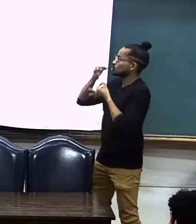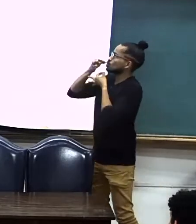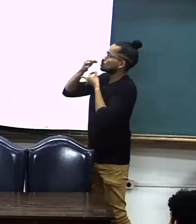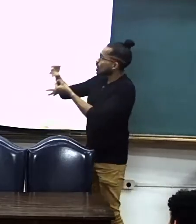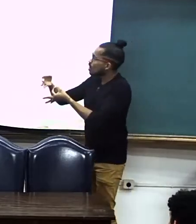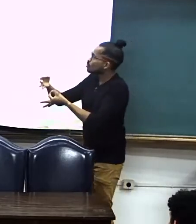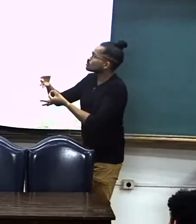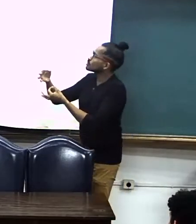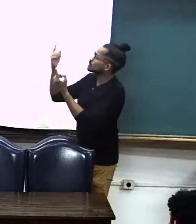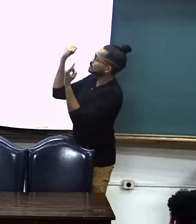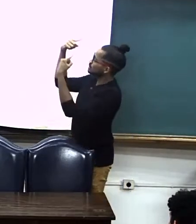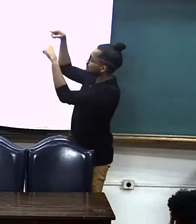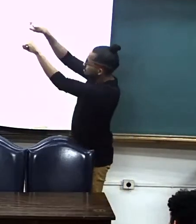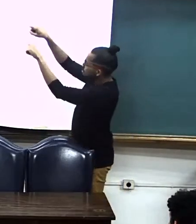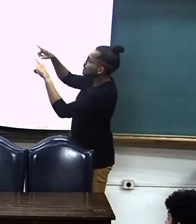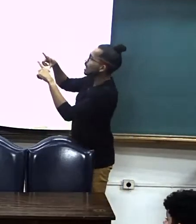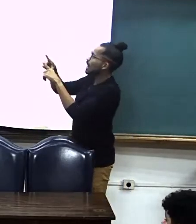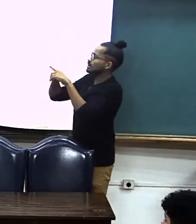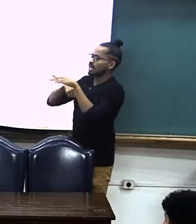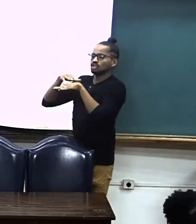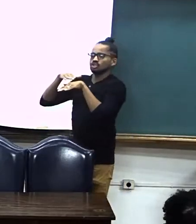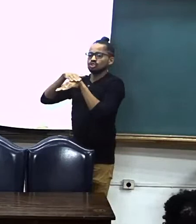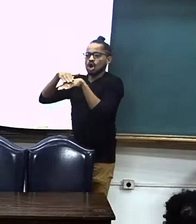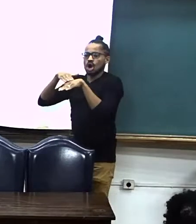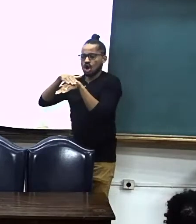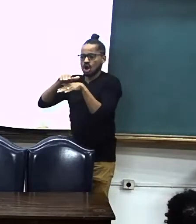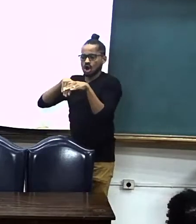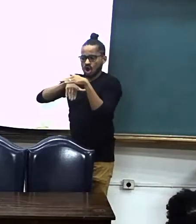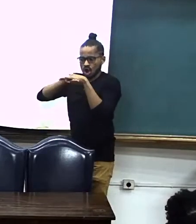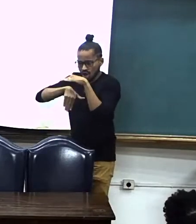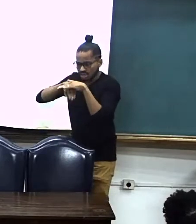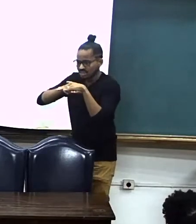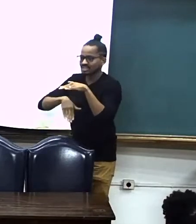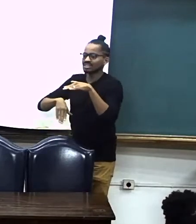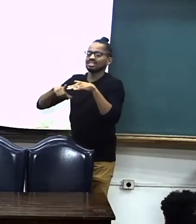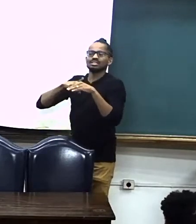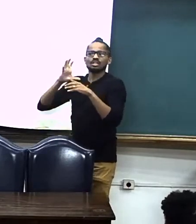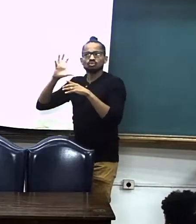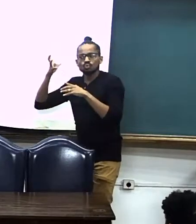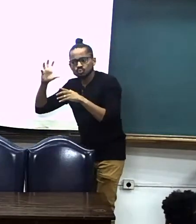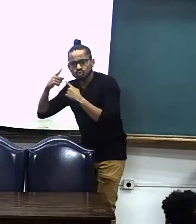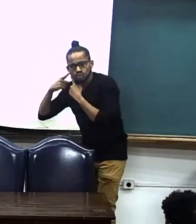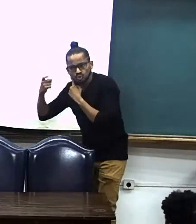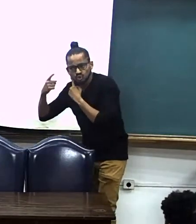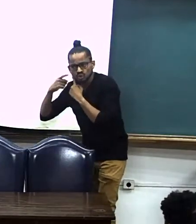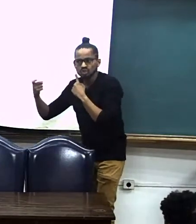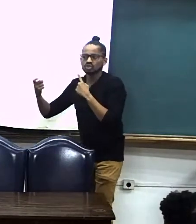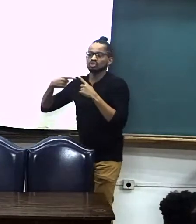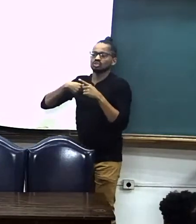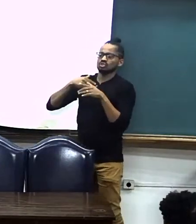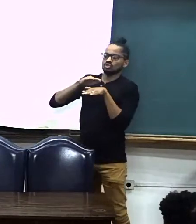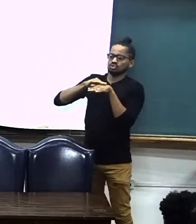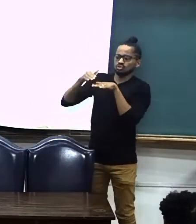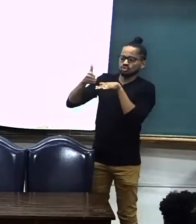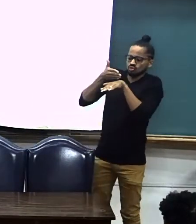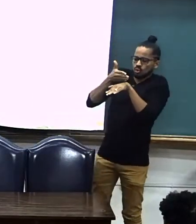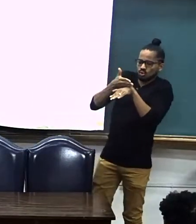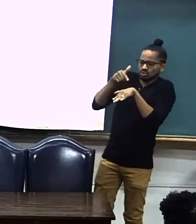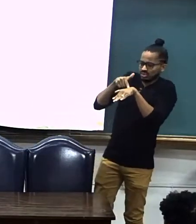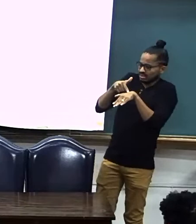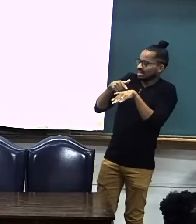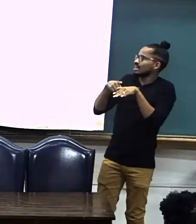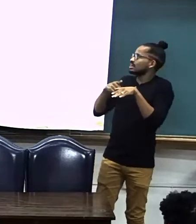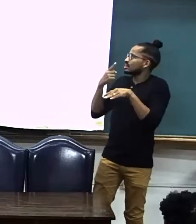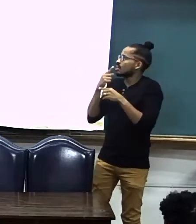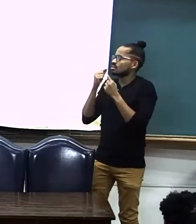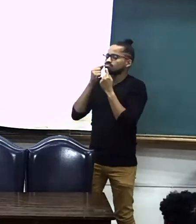acoustics, and we have the tongue dorsum, the position and the velocity, the tongue tip position and velocity, the lower lip